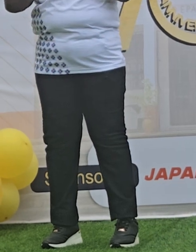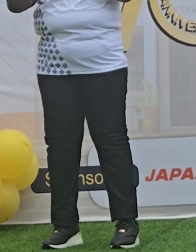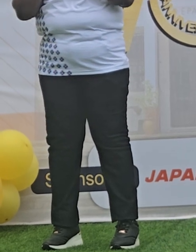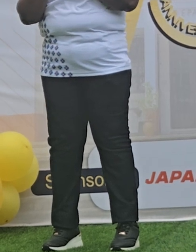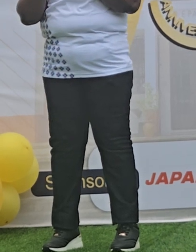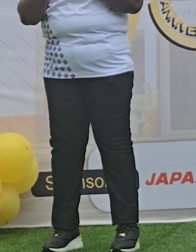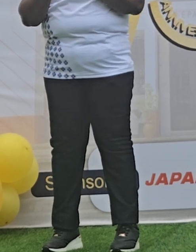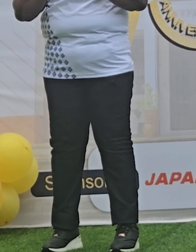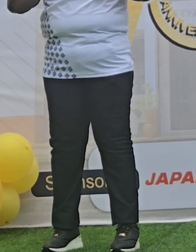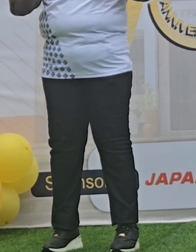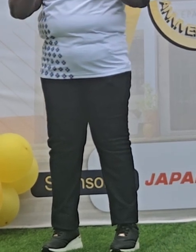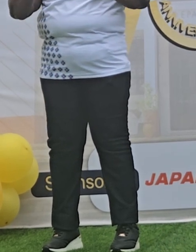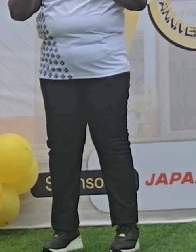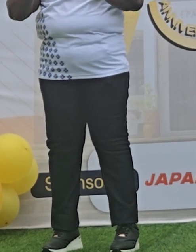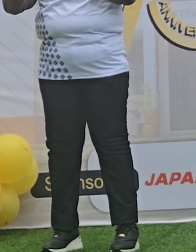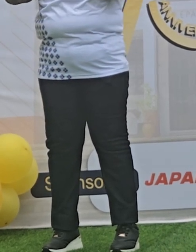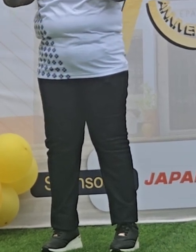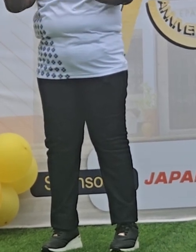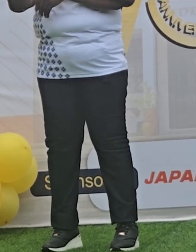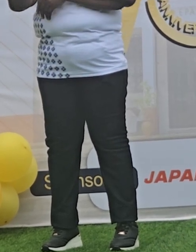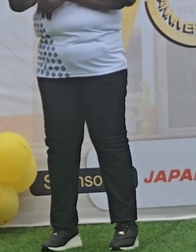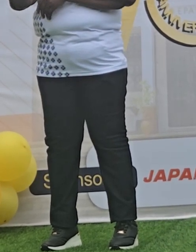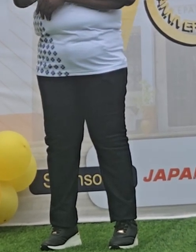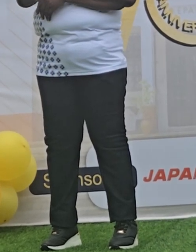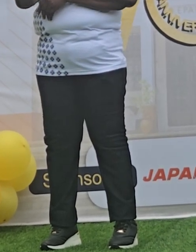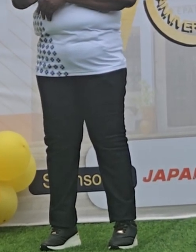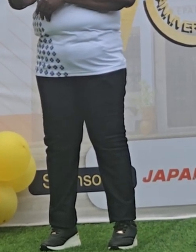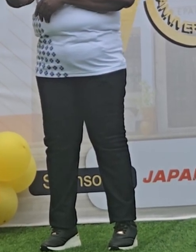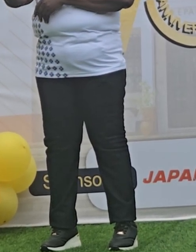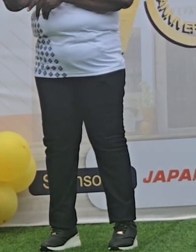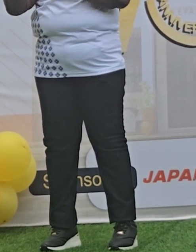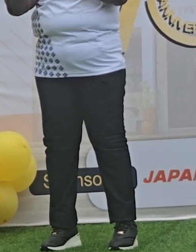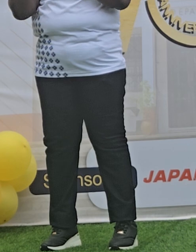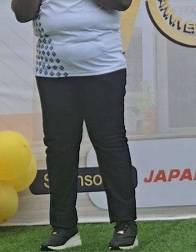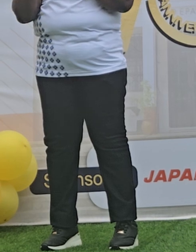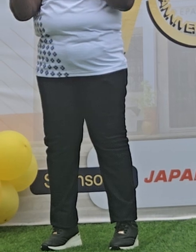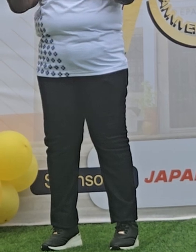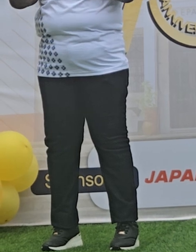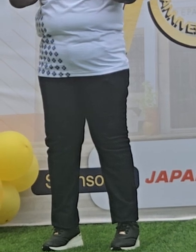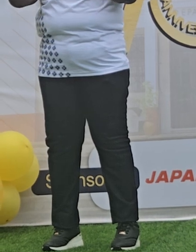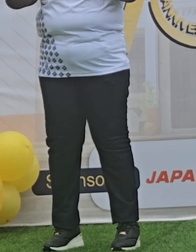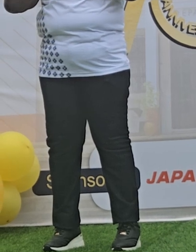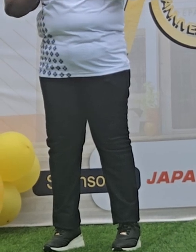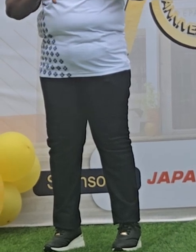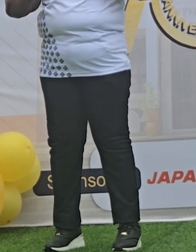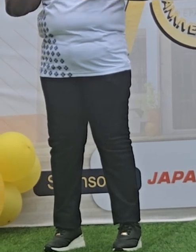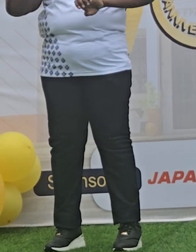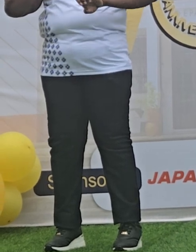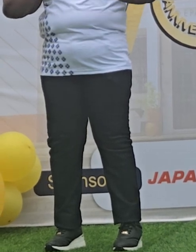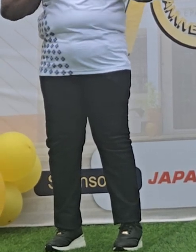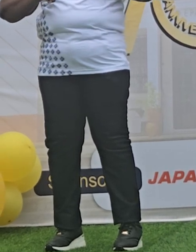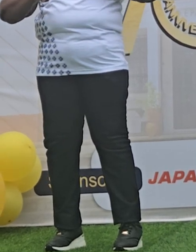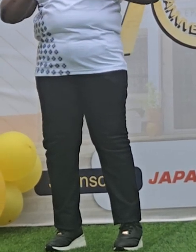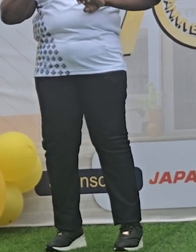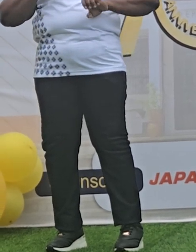70s, conditions started deteriorating slowly. And this at a time